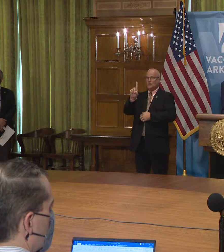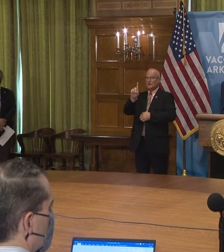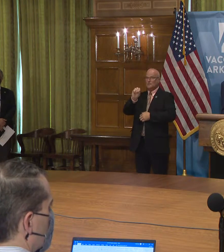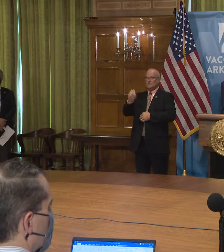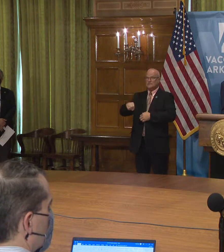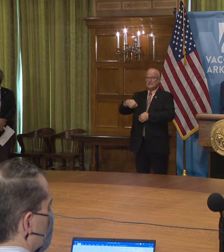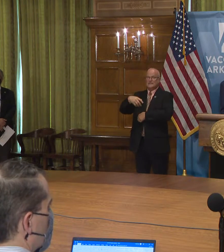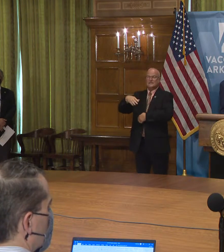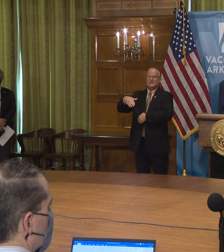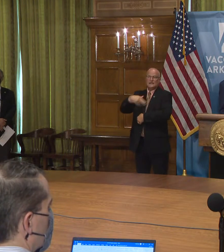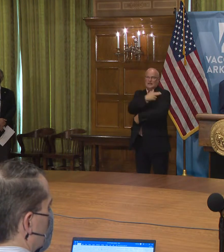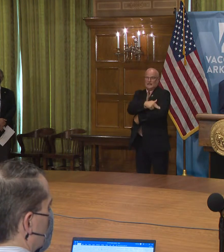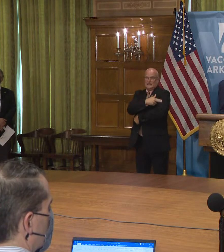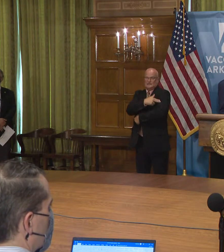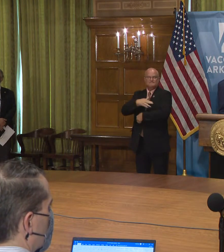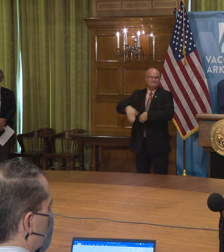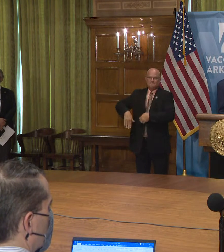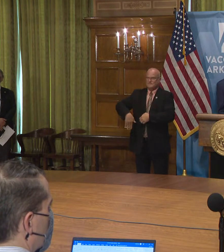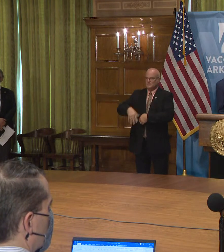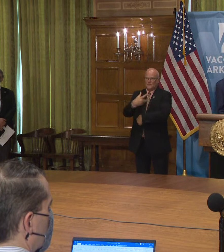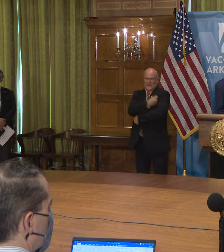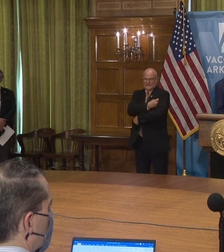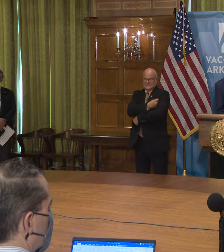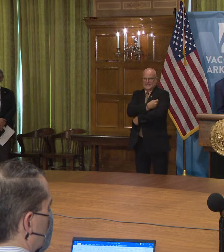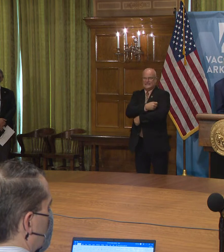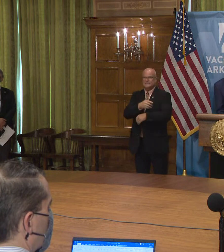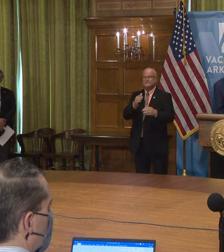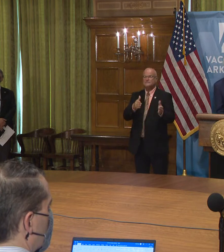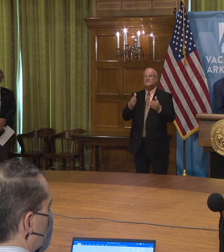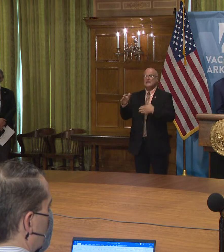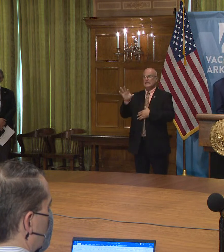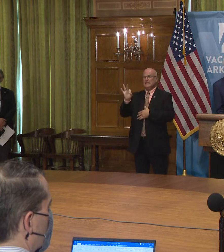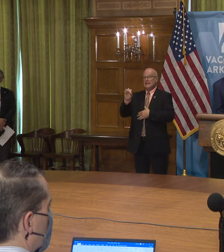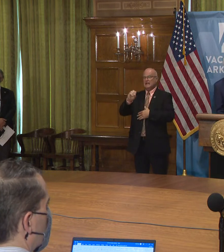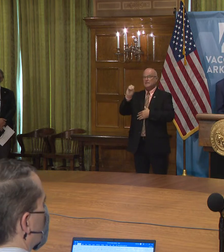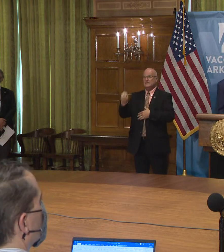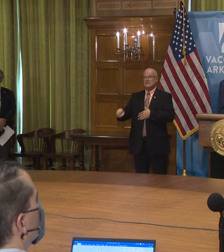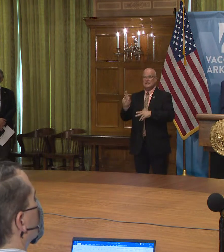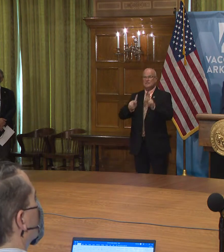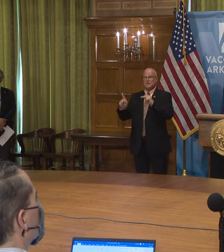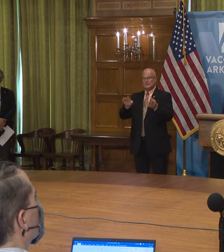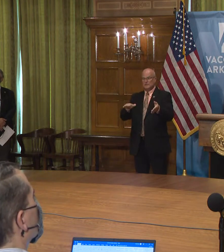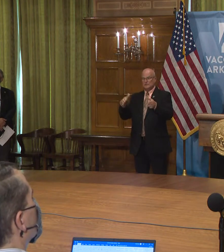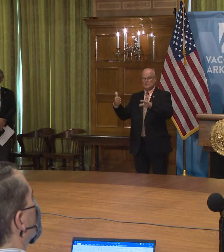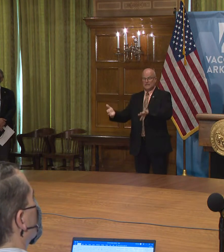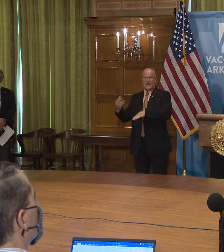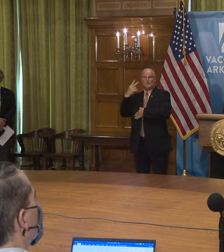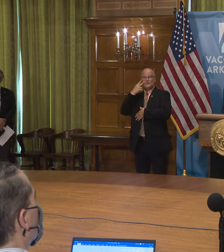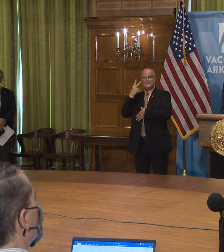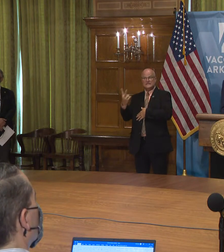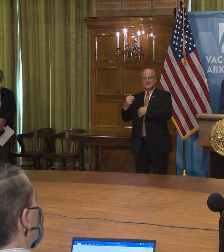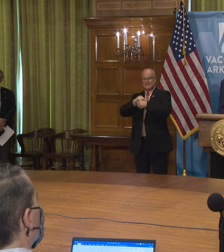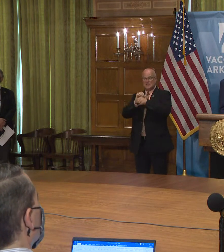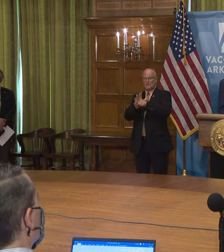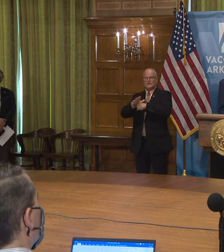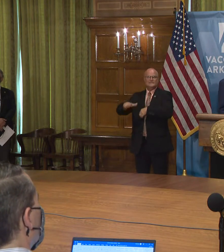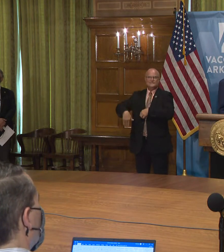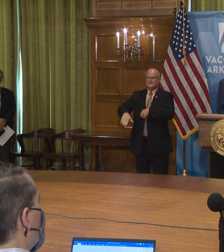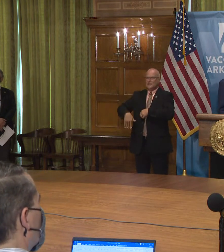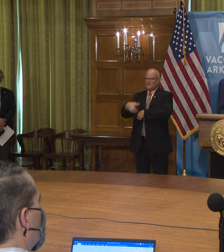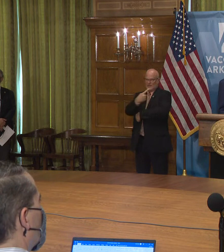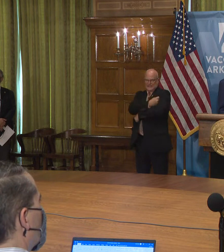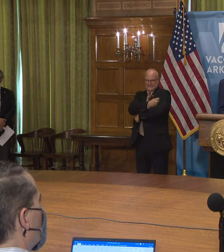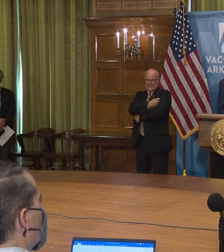of the hospitalizations have not been vaccinated, and almost 90% of the deaths that we've seen have not been